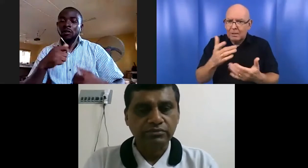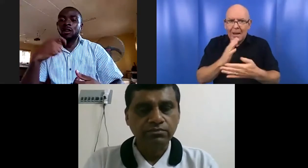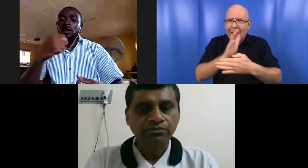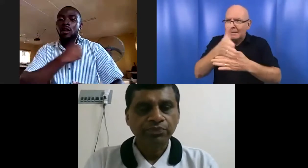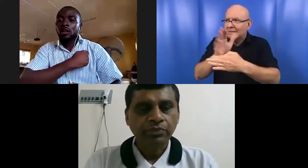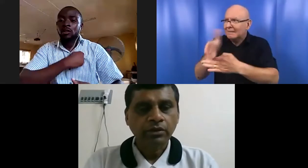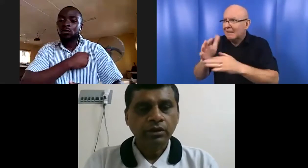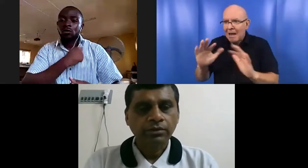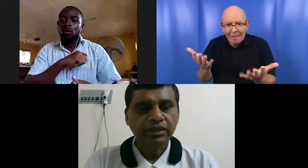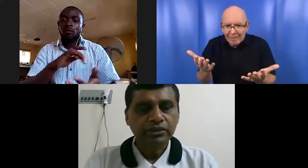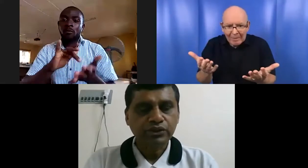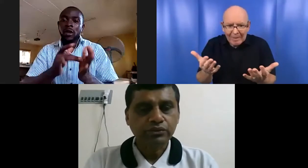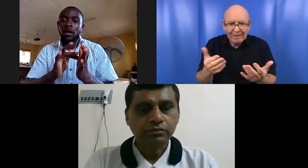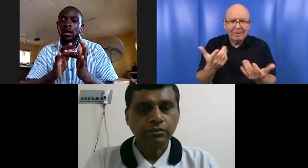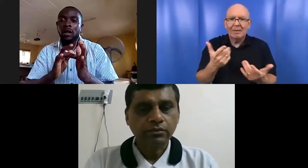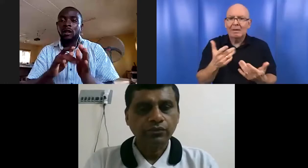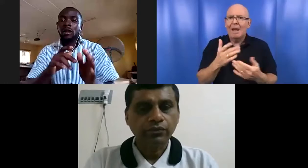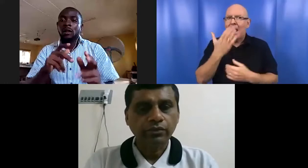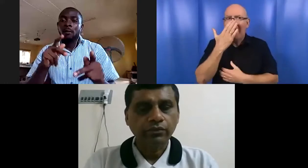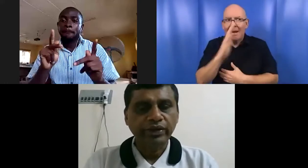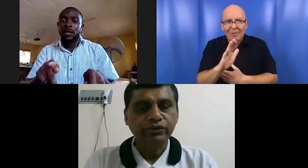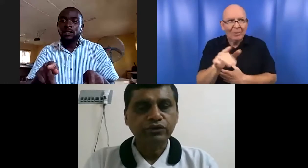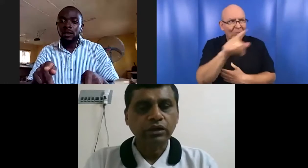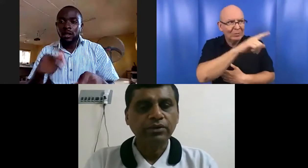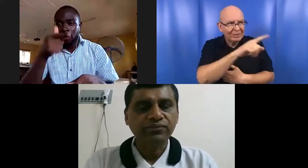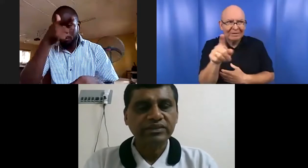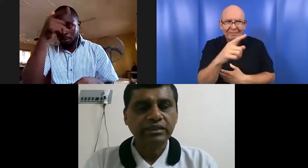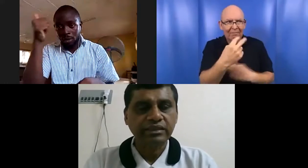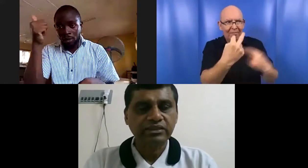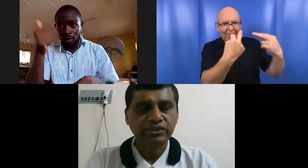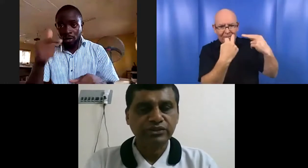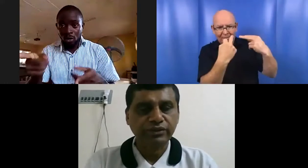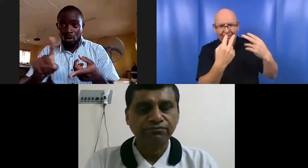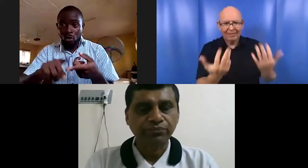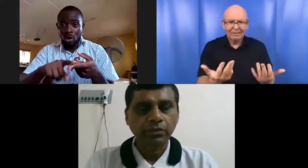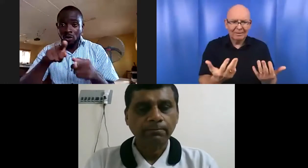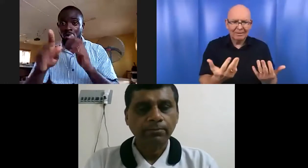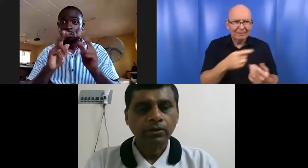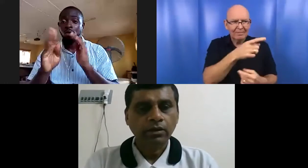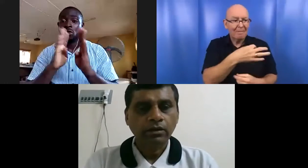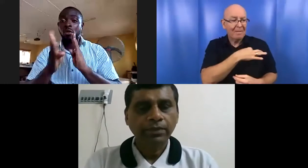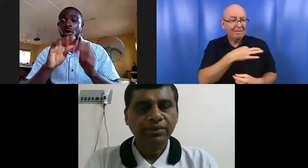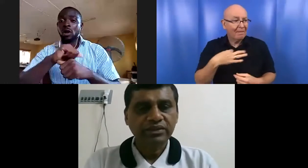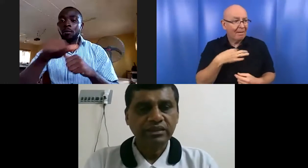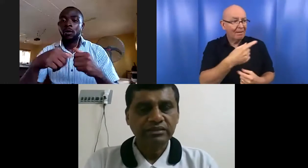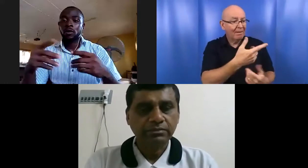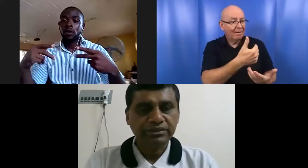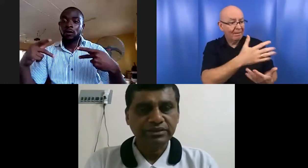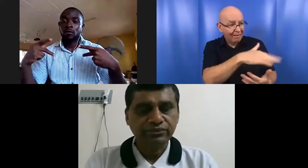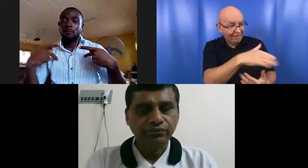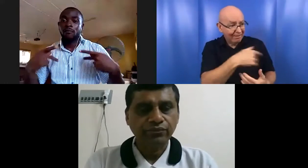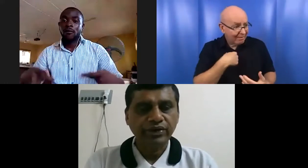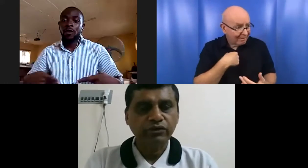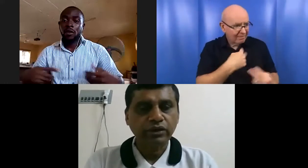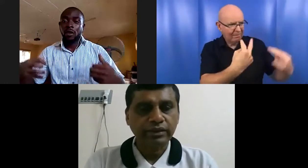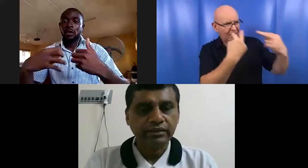personnel, because when you talk about physical distancing, people with the